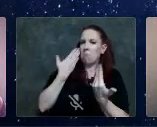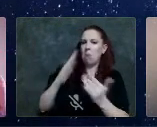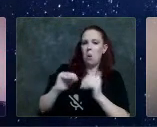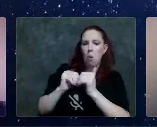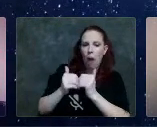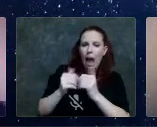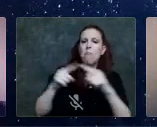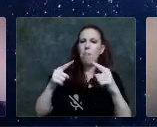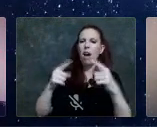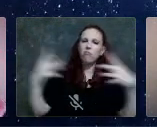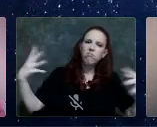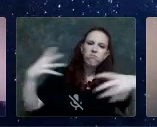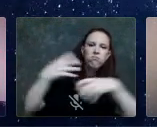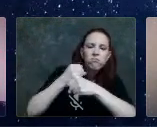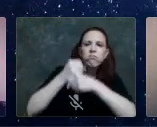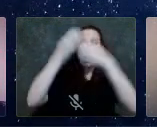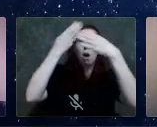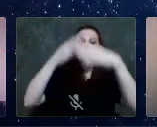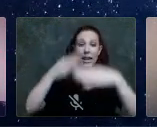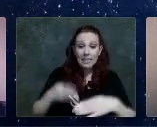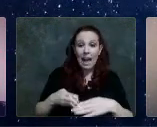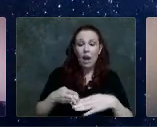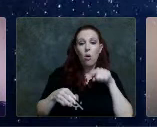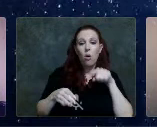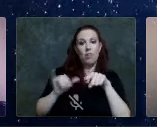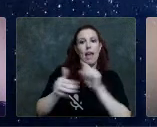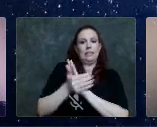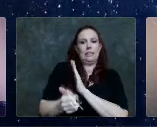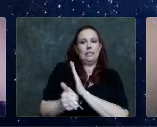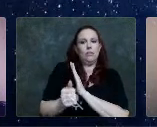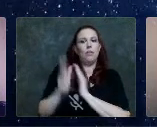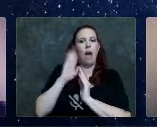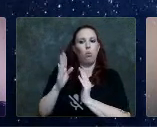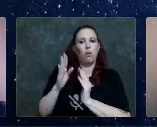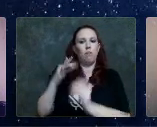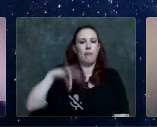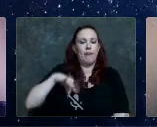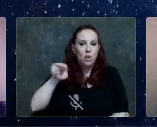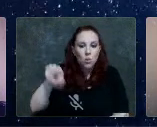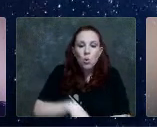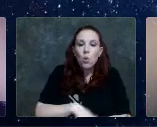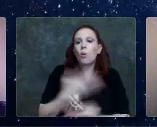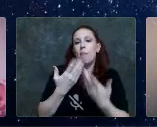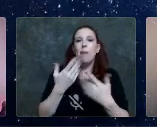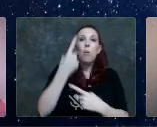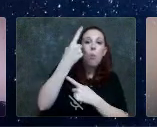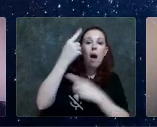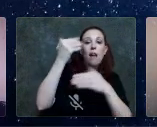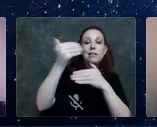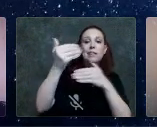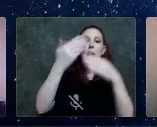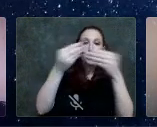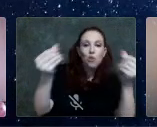here's how breaking a problem down is a skill that will look favorably. And then you can maybe solve one of the steps. Another thing is to make it